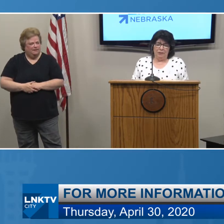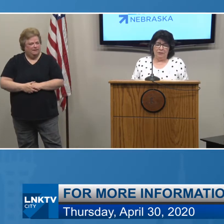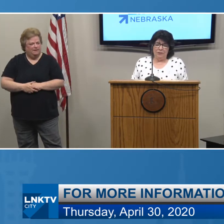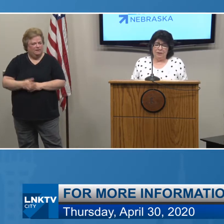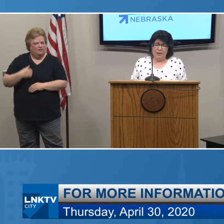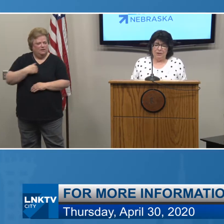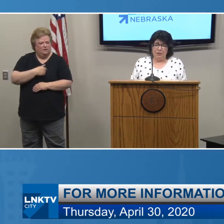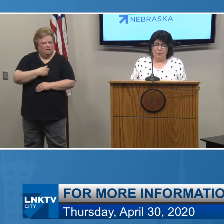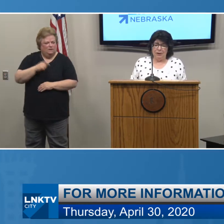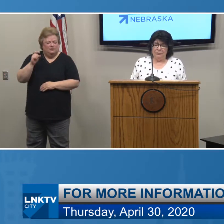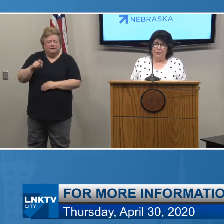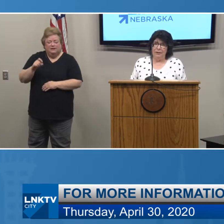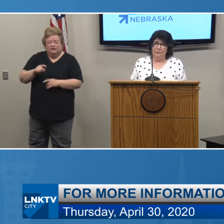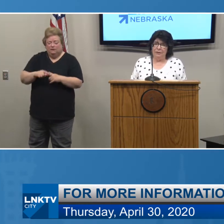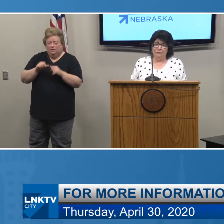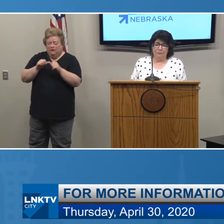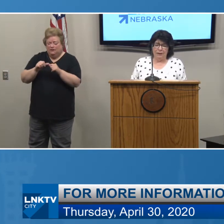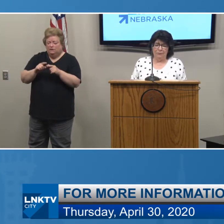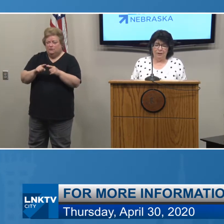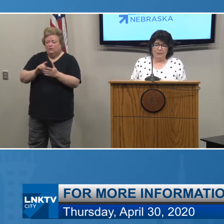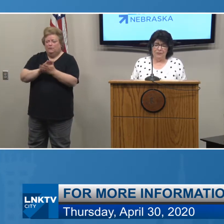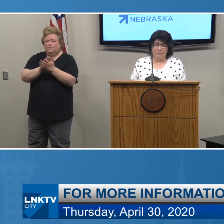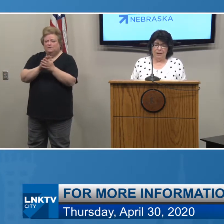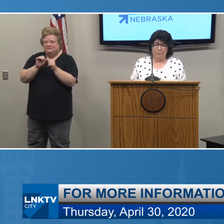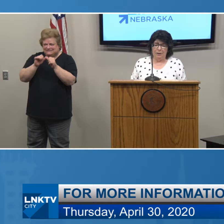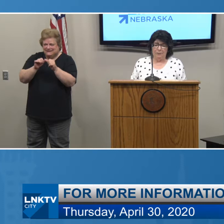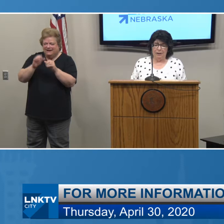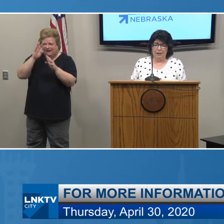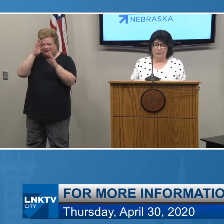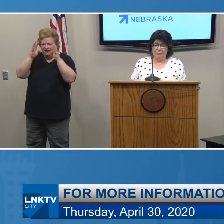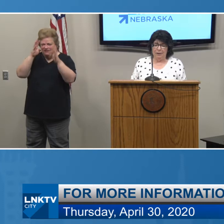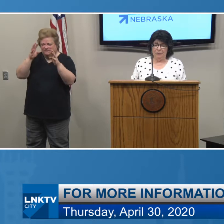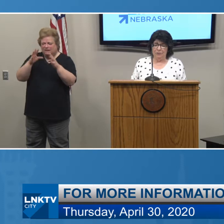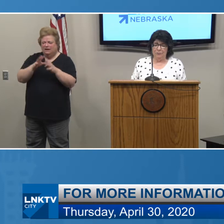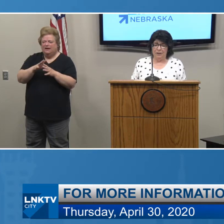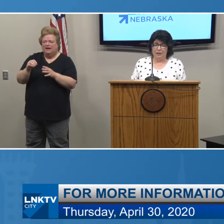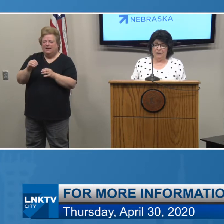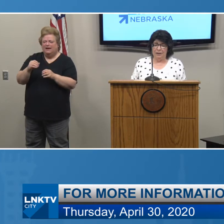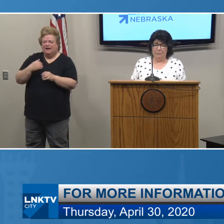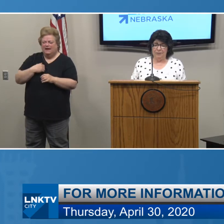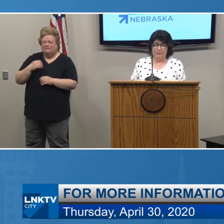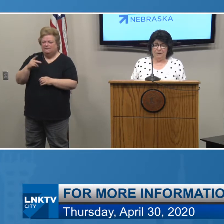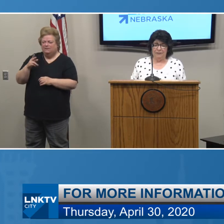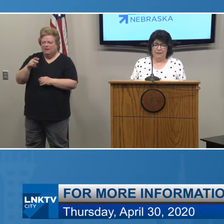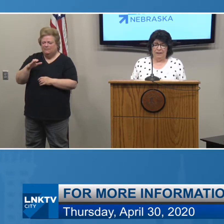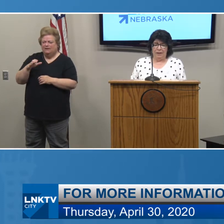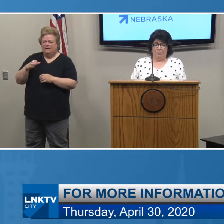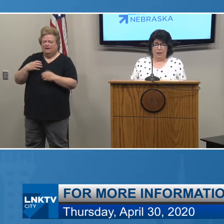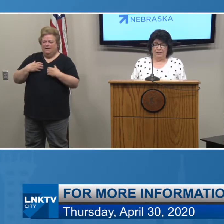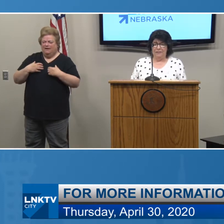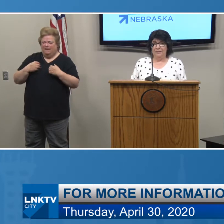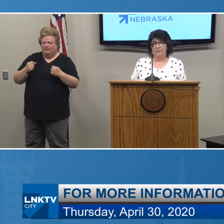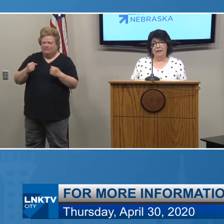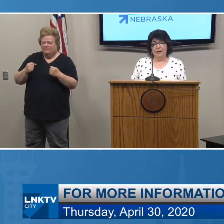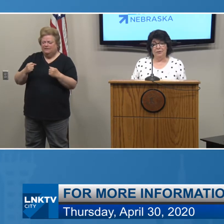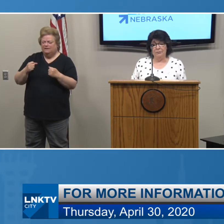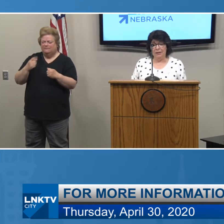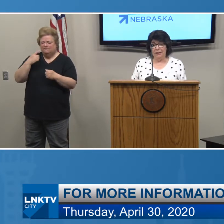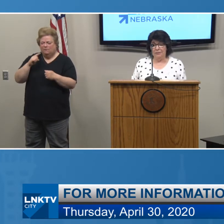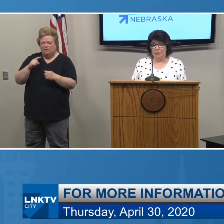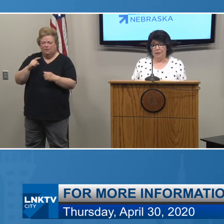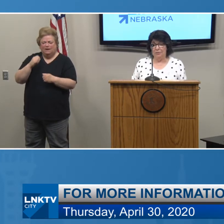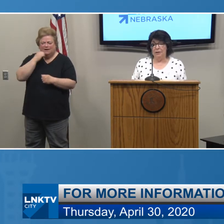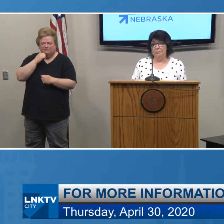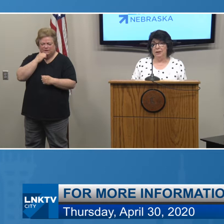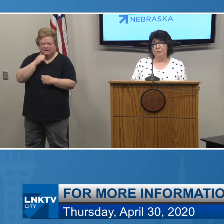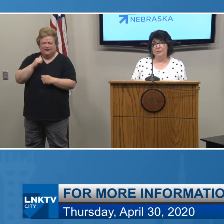We will need to continue to be innovative and find ways to combine public health measures with everyday business practices. Everyone